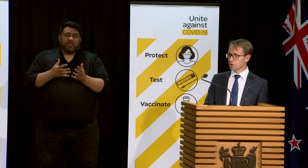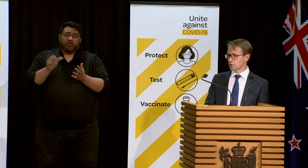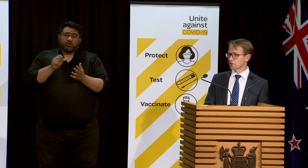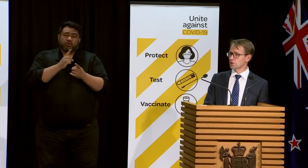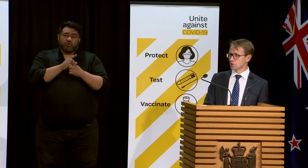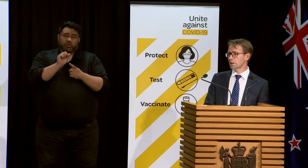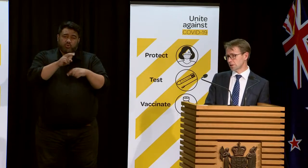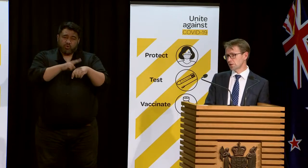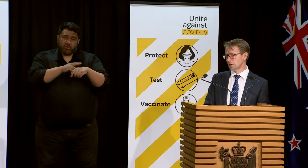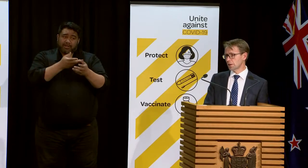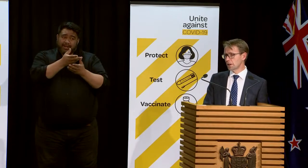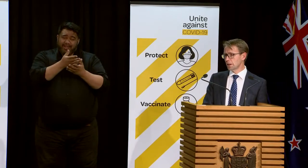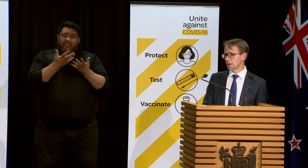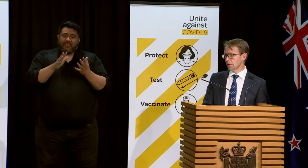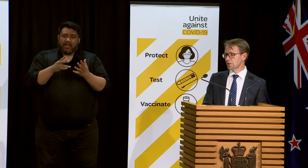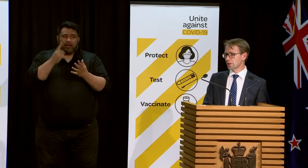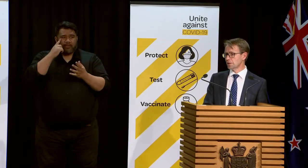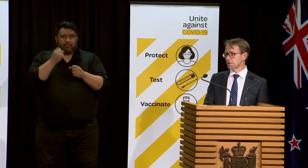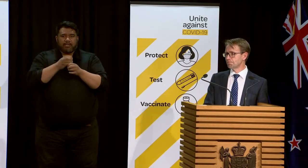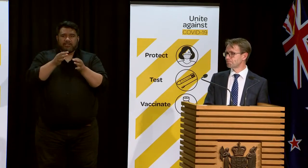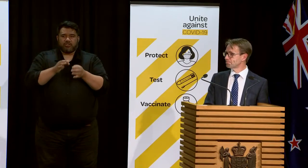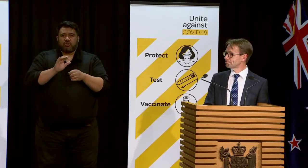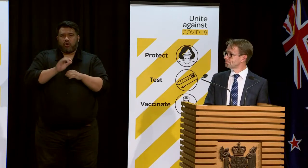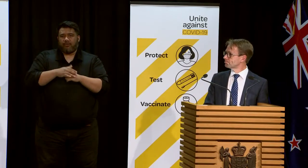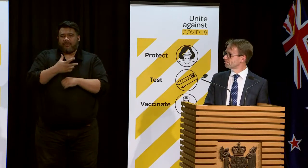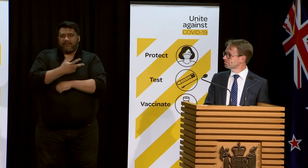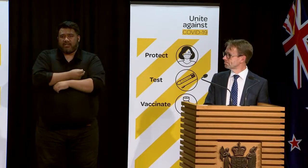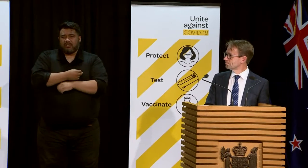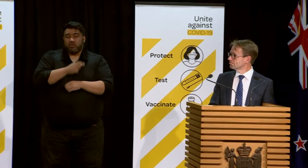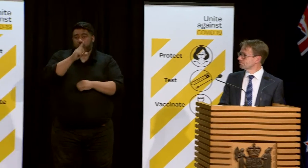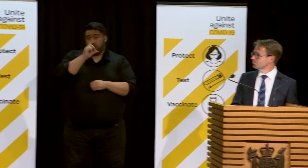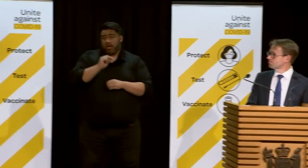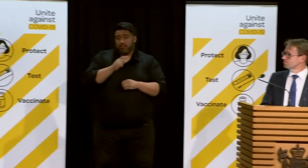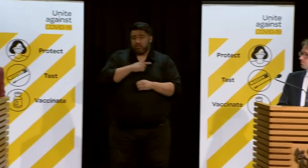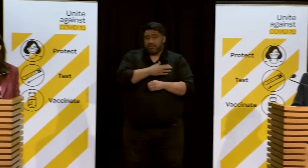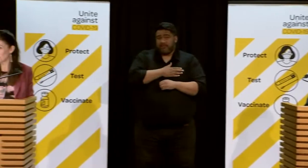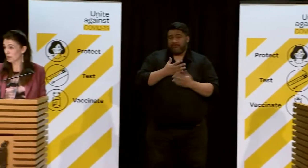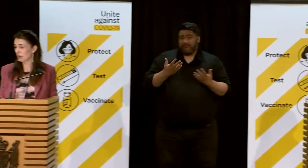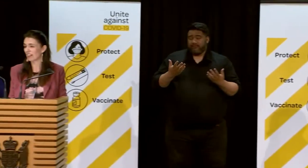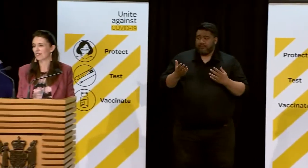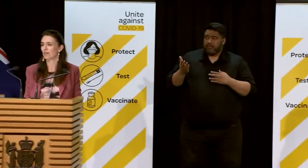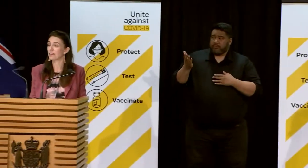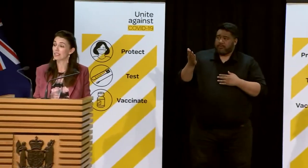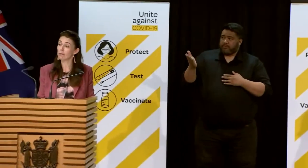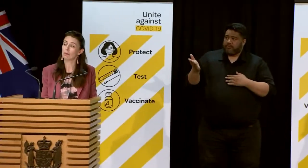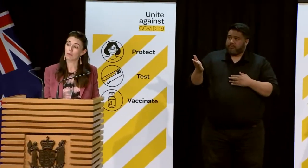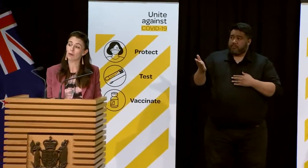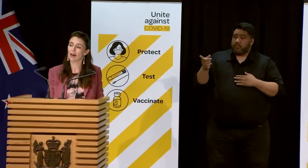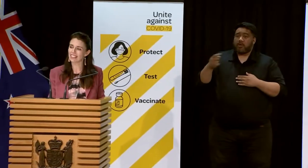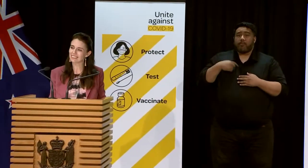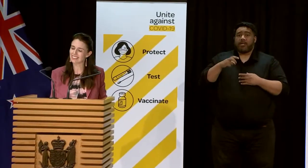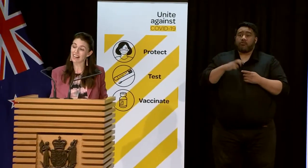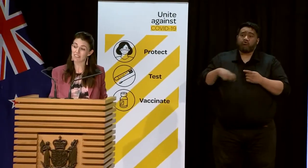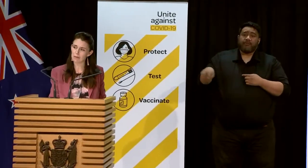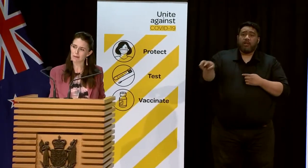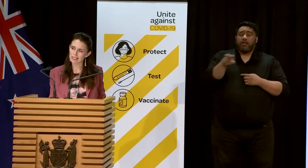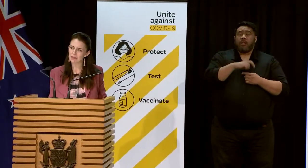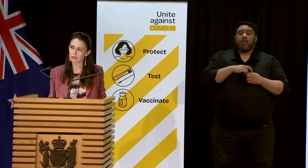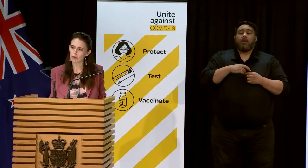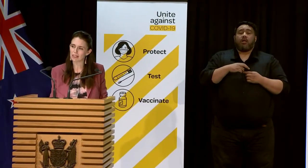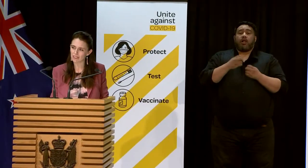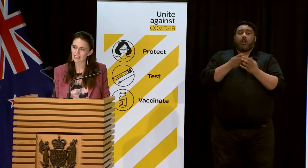health professional and to strongly consider getting vaccinated. I say that because, Joe, as you asked, one of the things I picked up whilst being out on the road is that people have been waiting to have